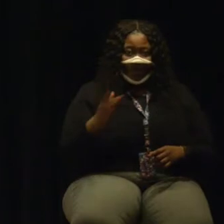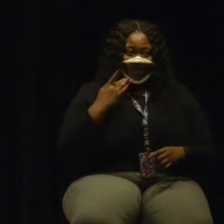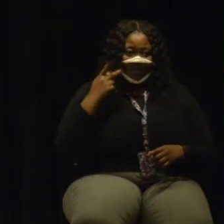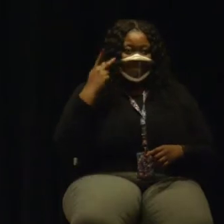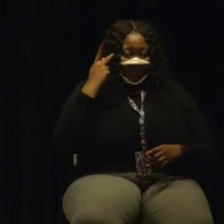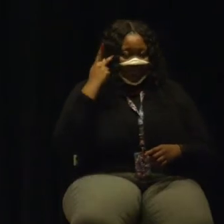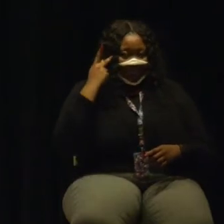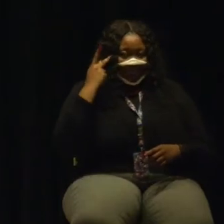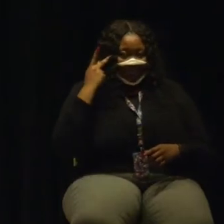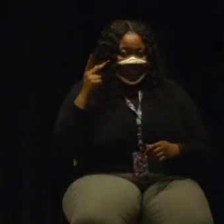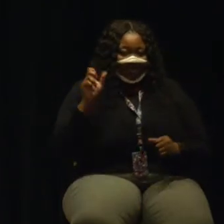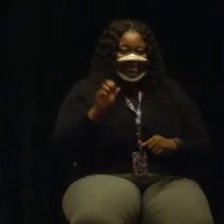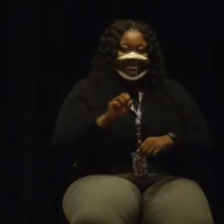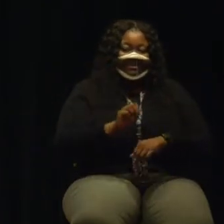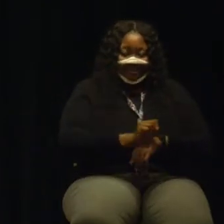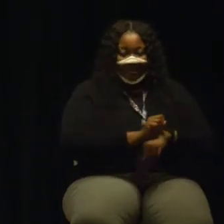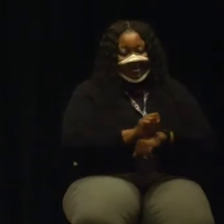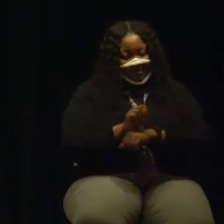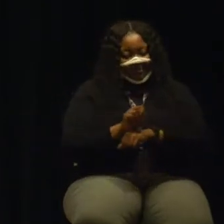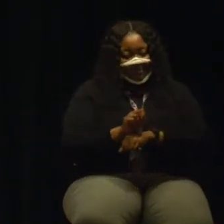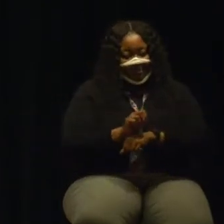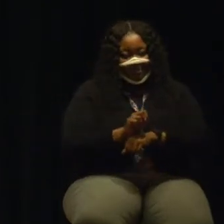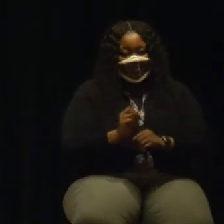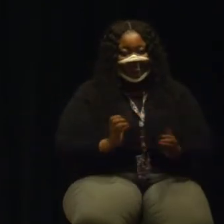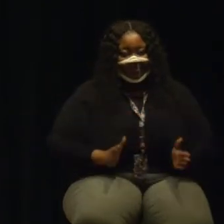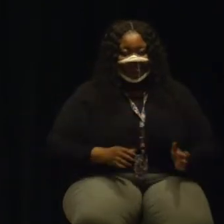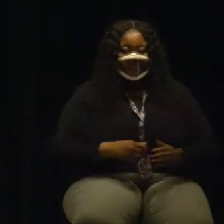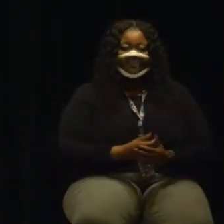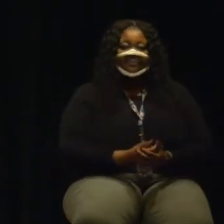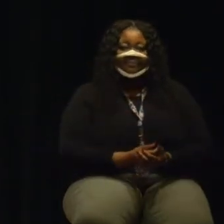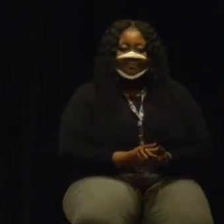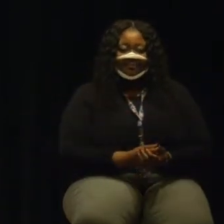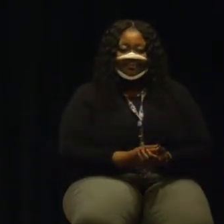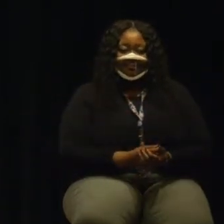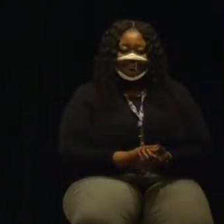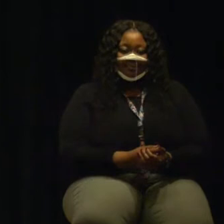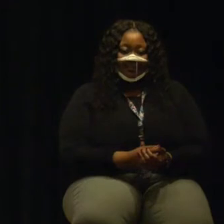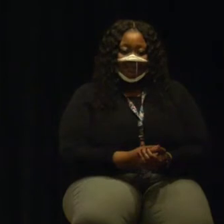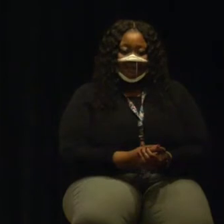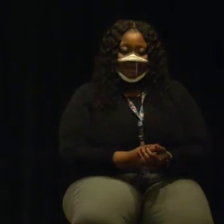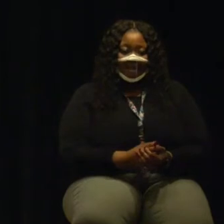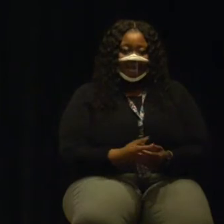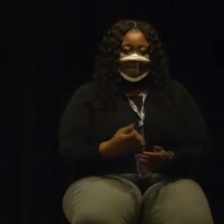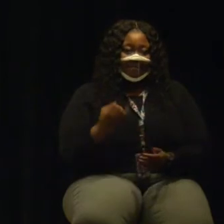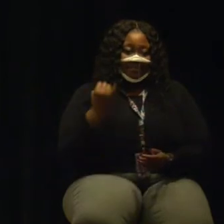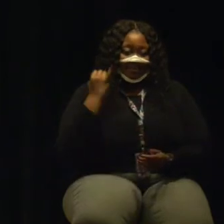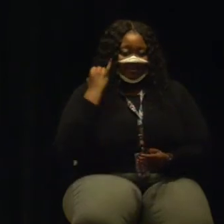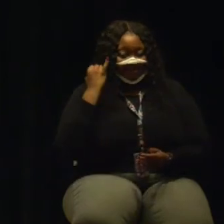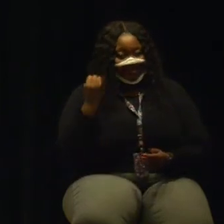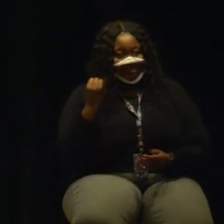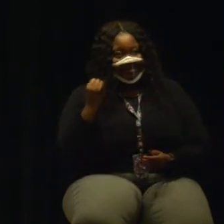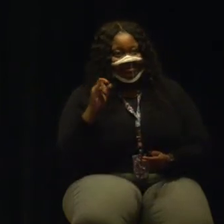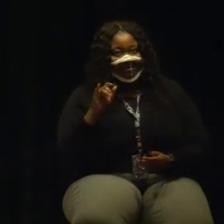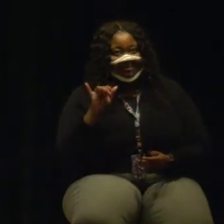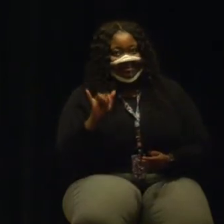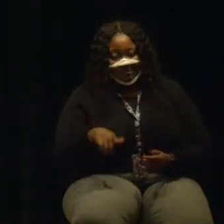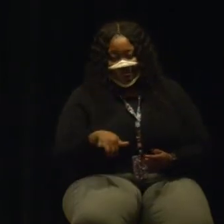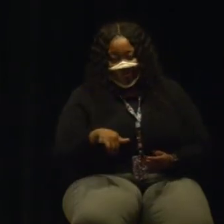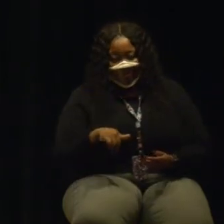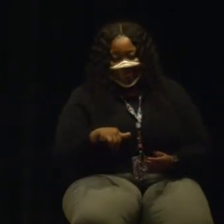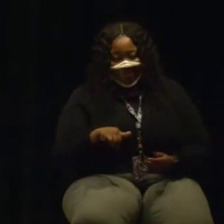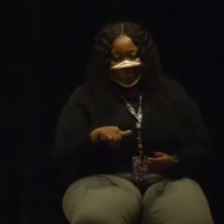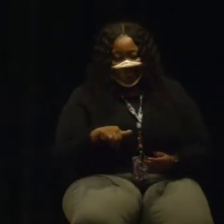were enslaved until they were teenagers. And so the idea that someone like